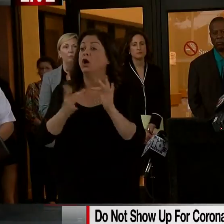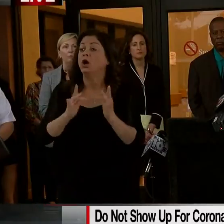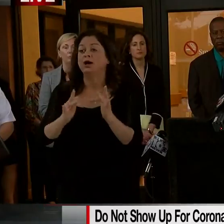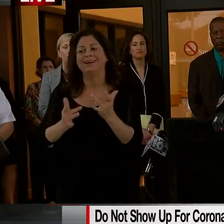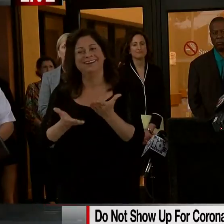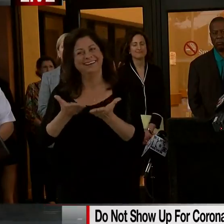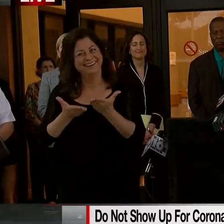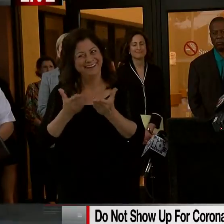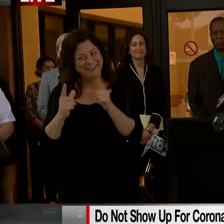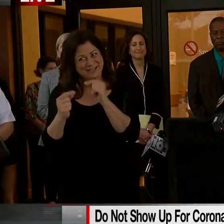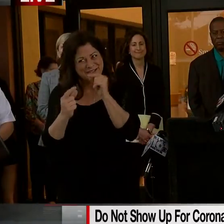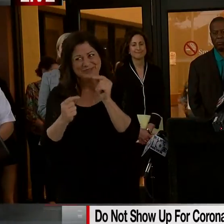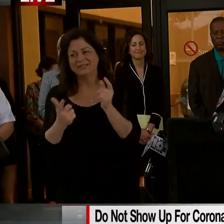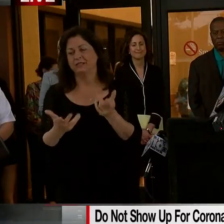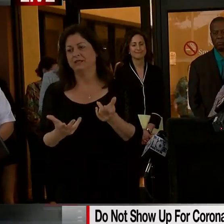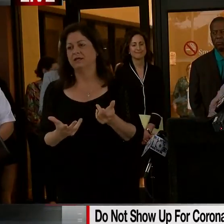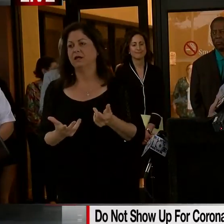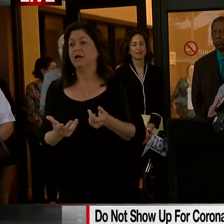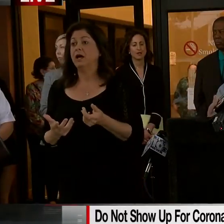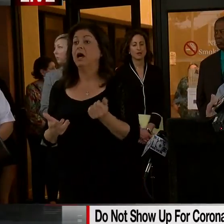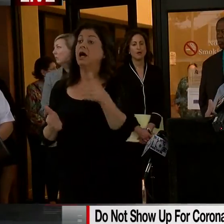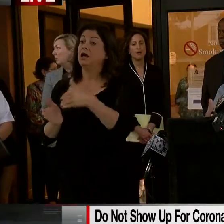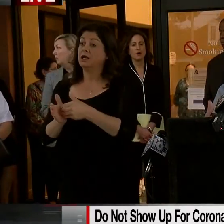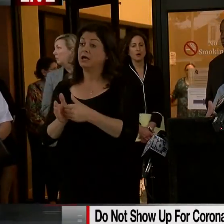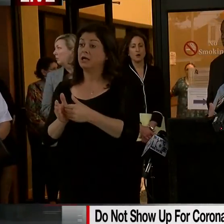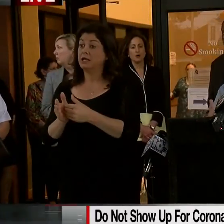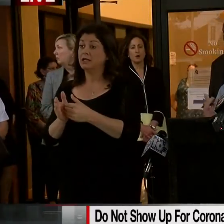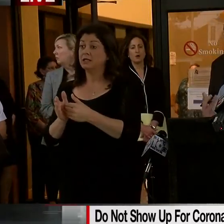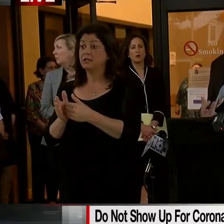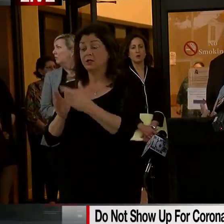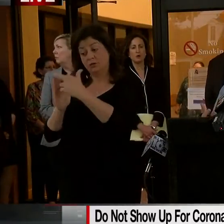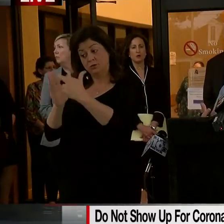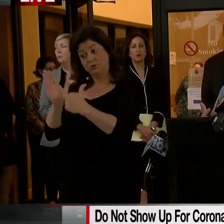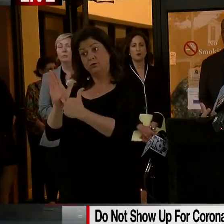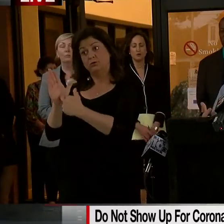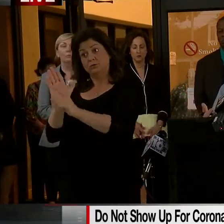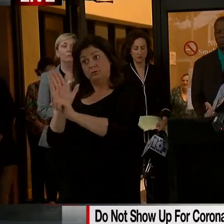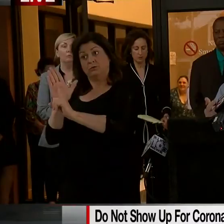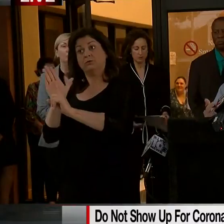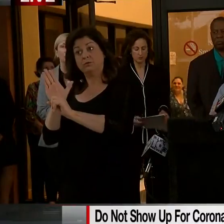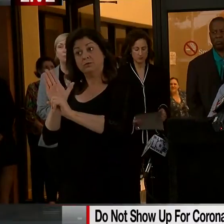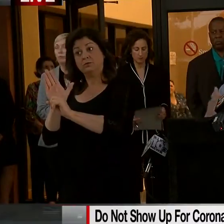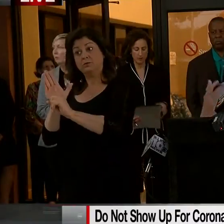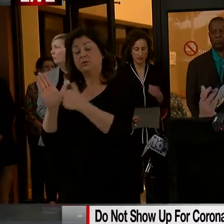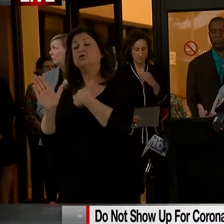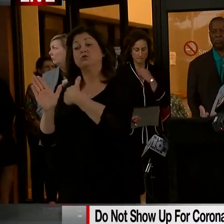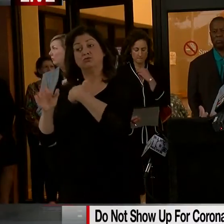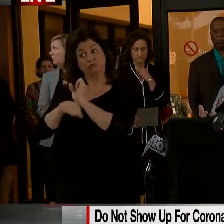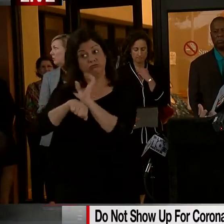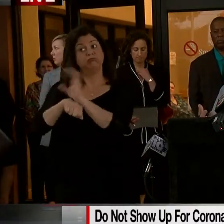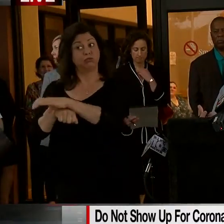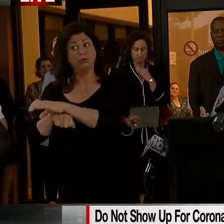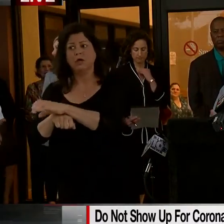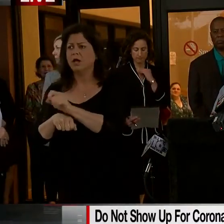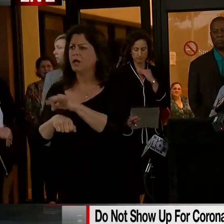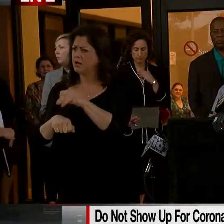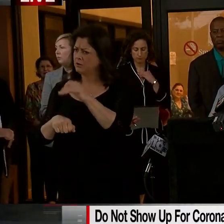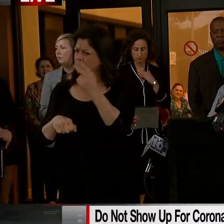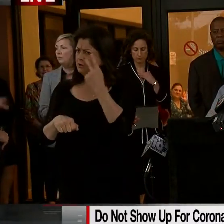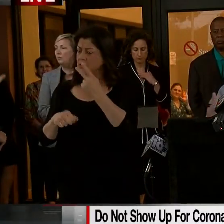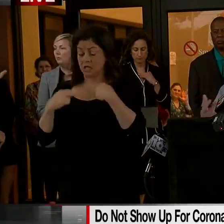a rumor. Again, a lot of the restrictions that were put in place are being enforced. So if you see a health club that might be open